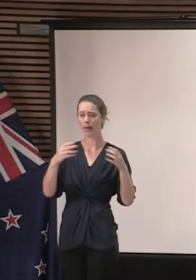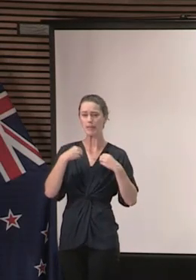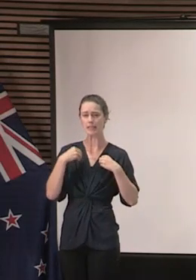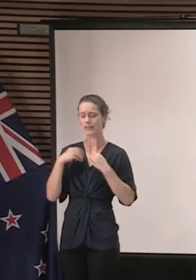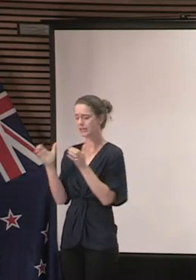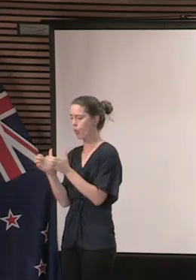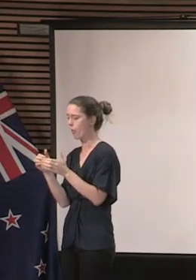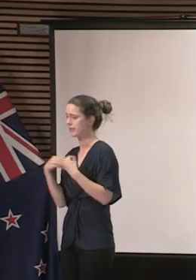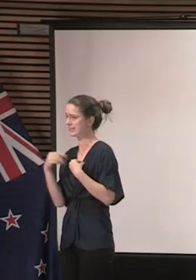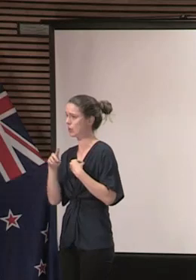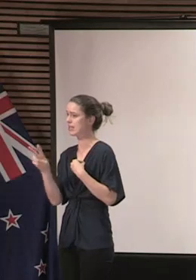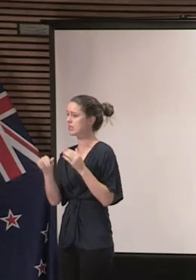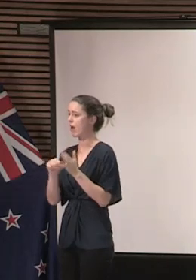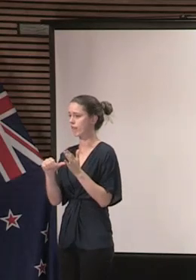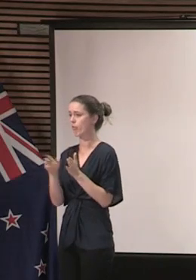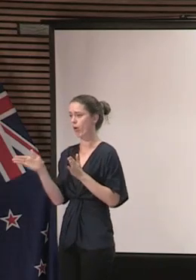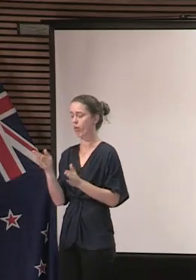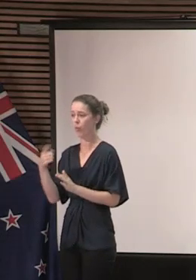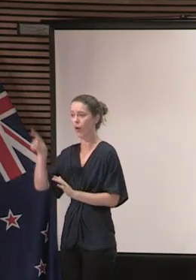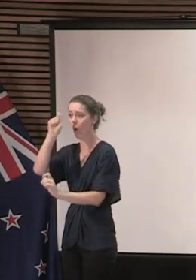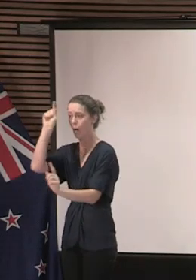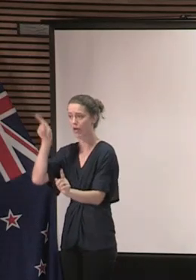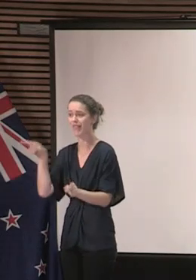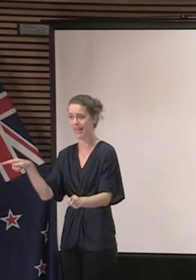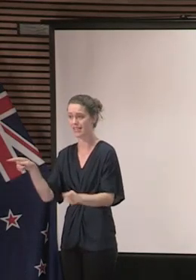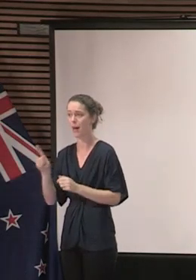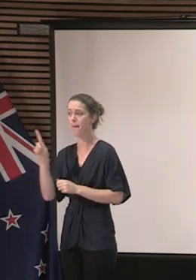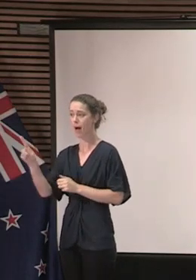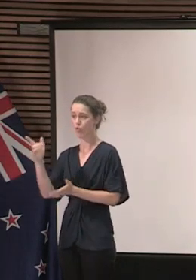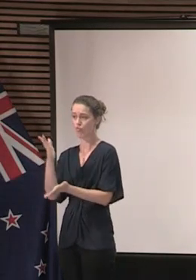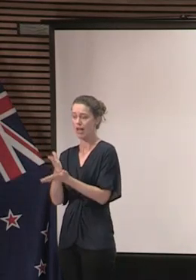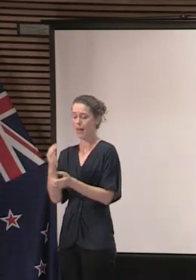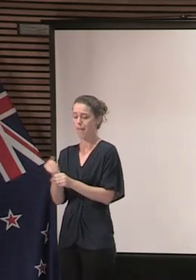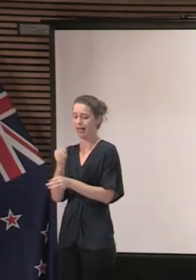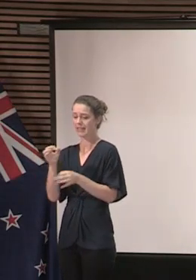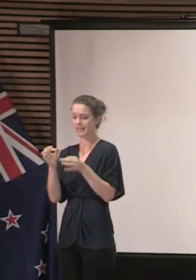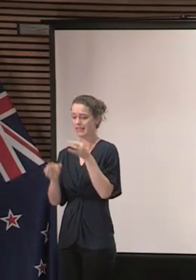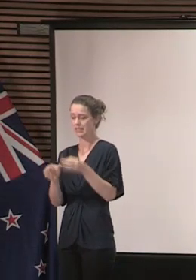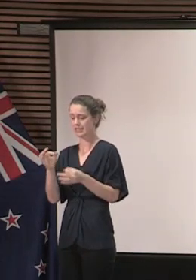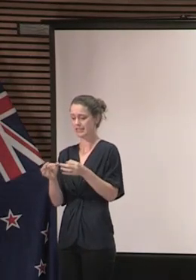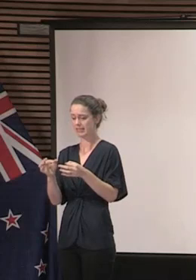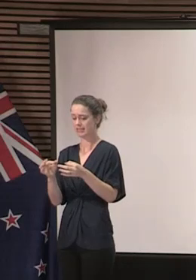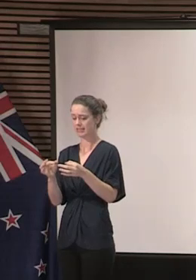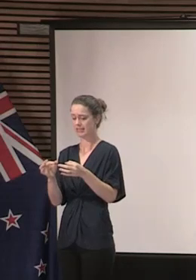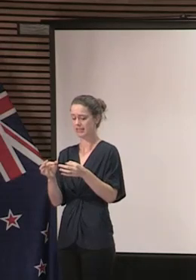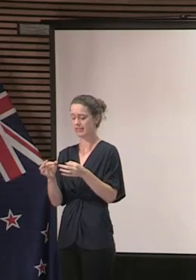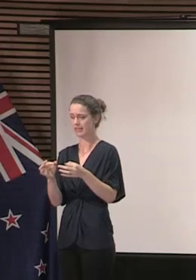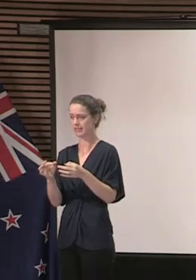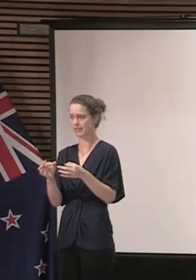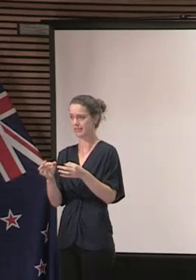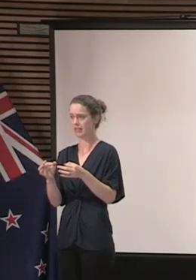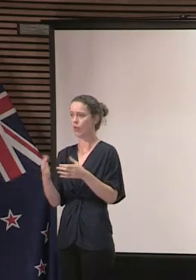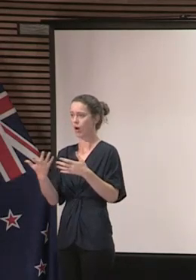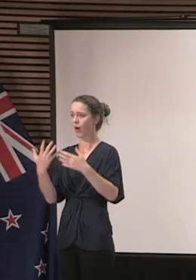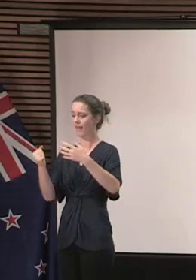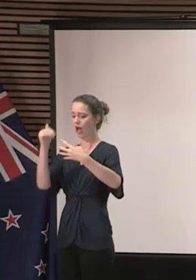feeling it, and we know that all too well. But ultimately, what we've tried to do is create an alert level where we can move as a